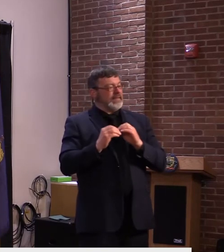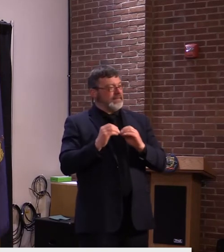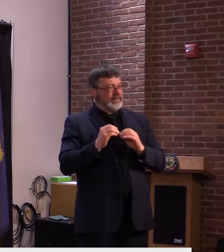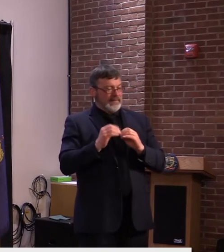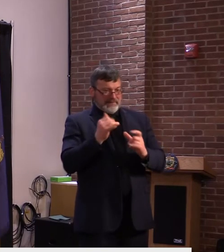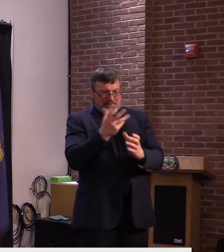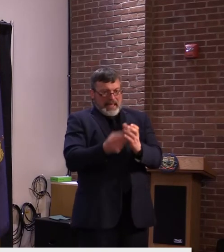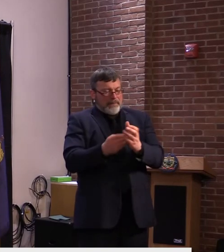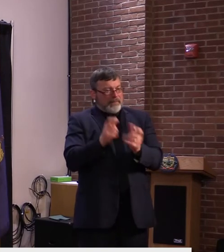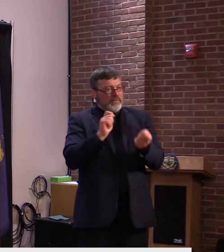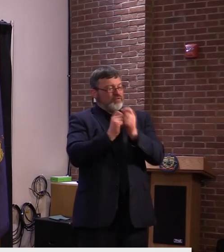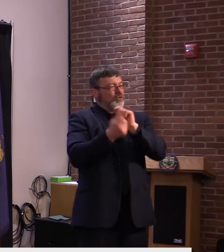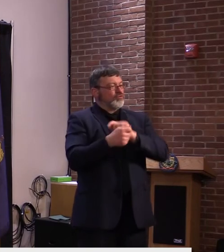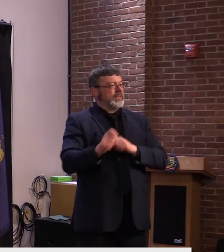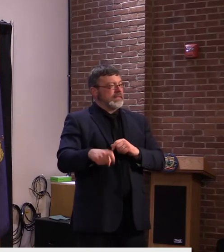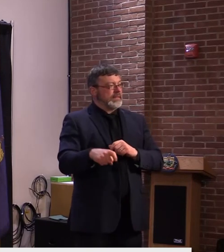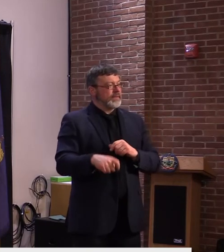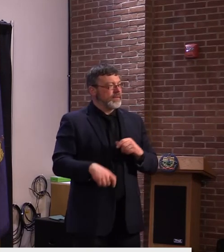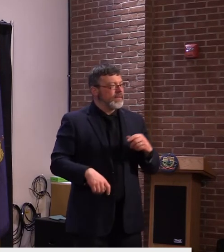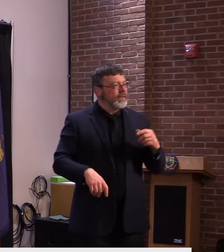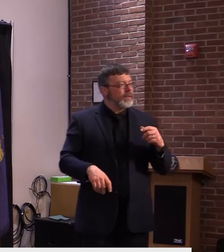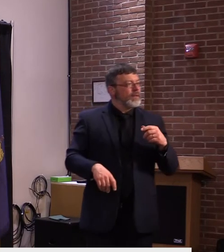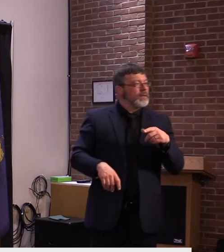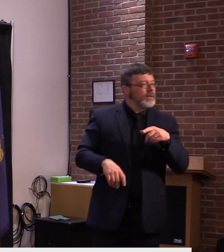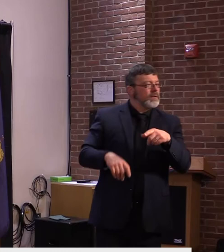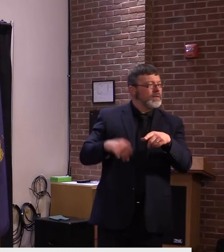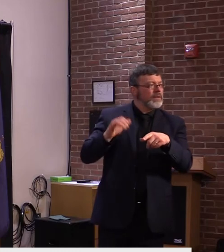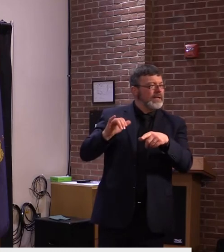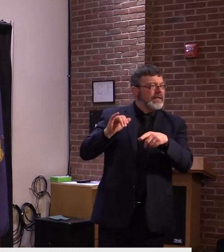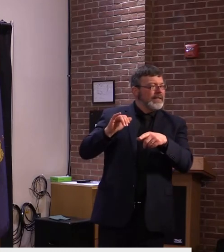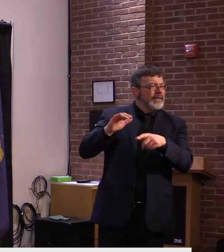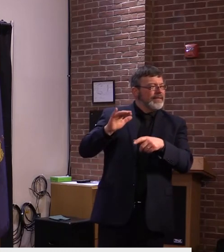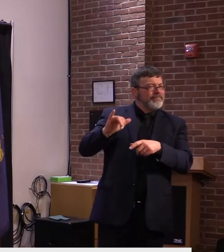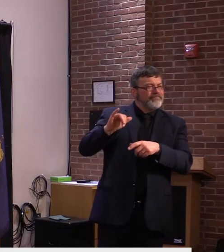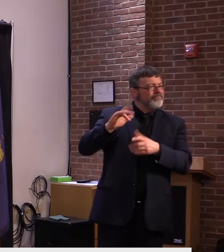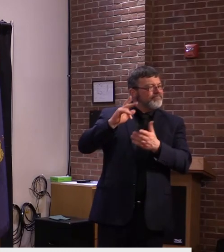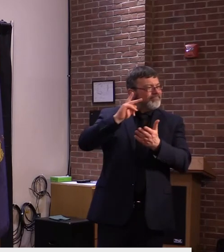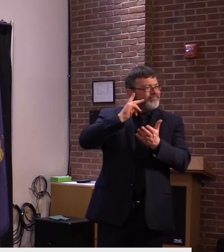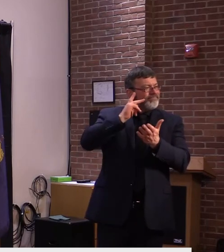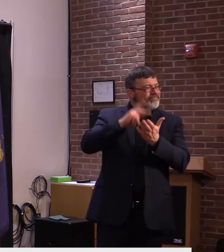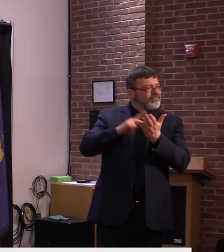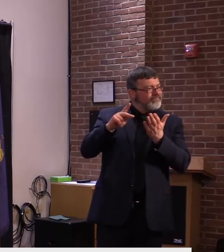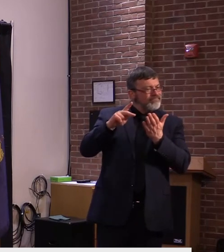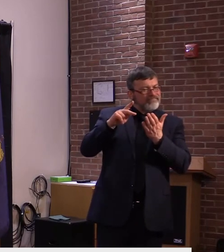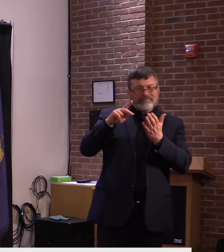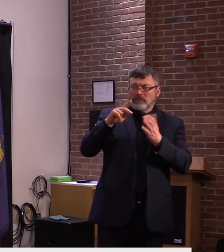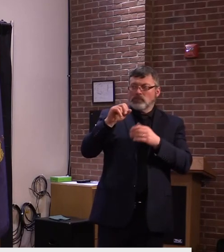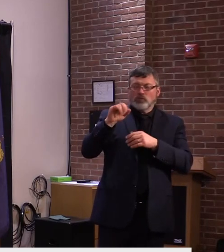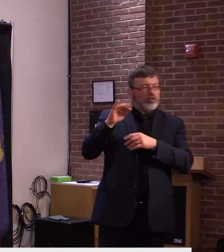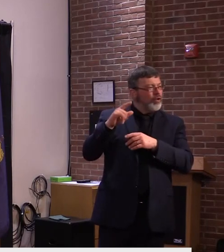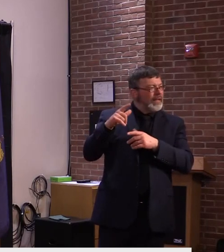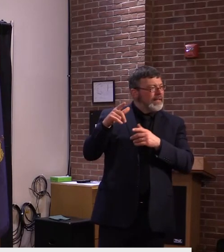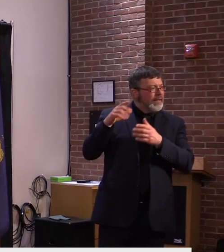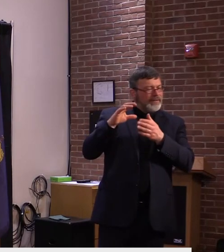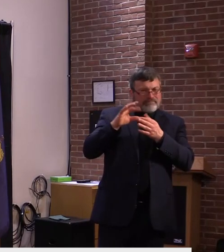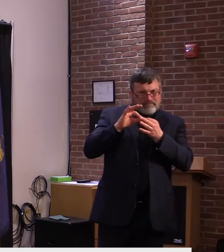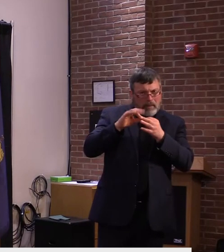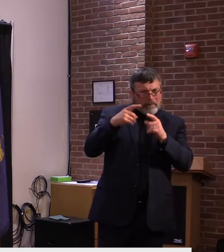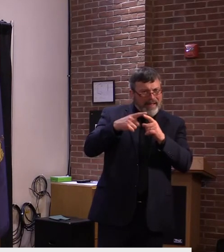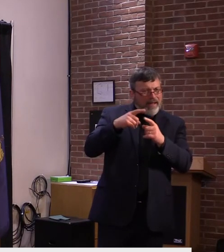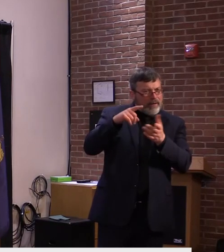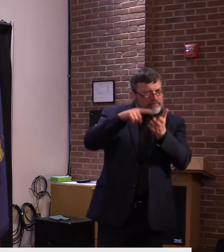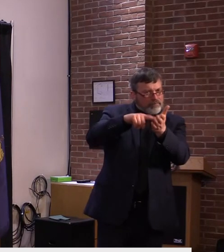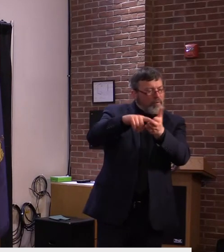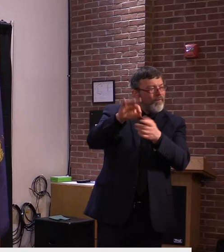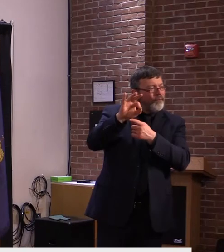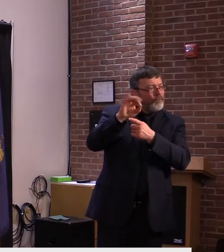Can Secretary Samuelson perhaps speak to the forensic working group? I'm not 100% sure what they're up to, but it seems